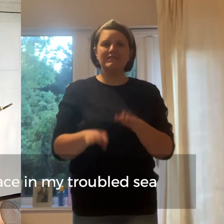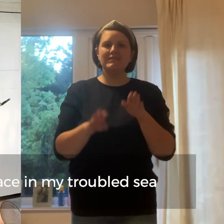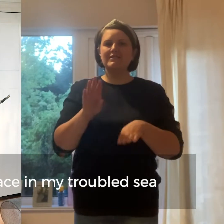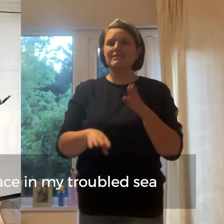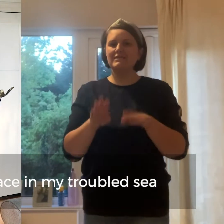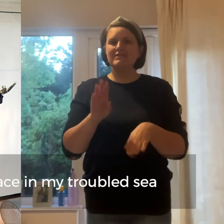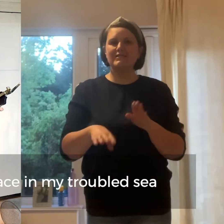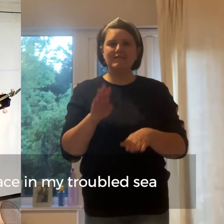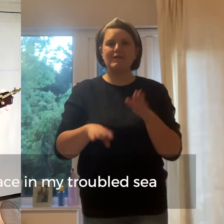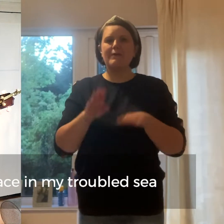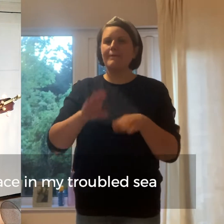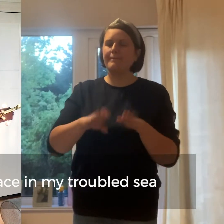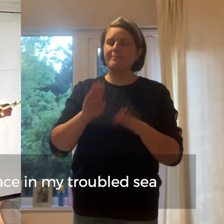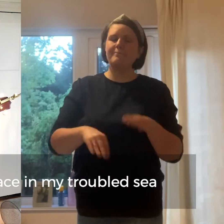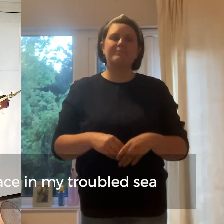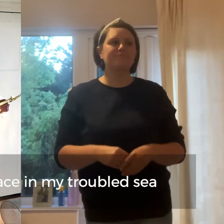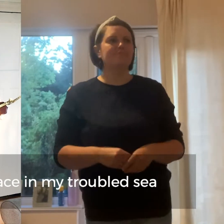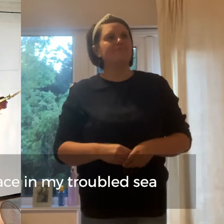sea.